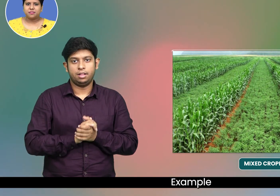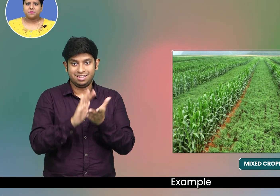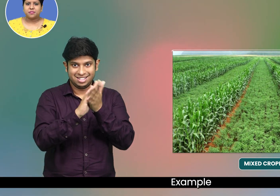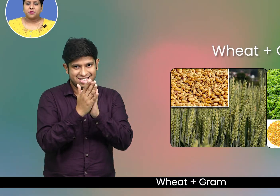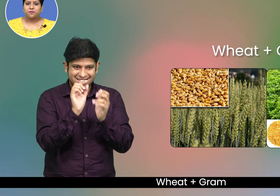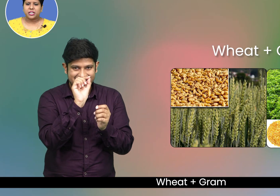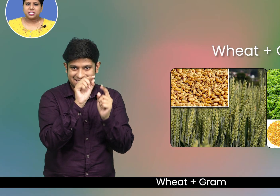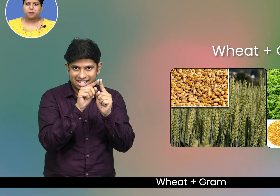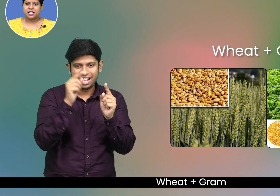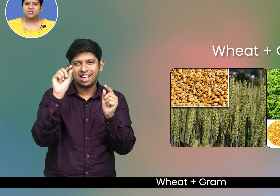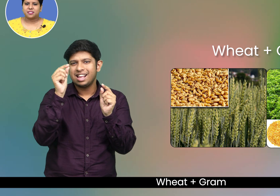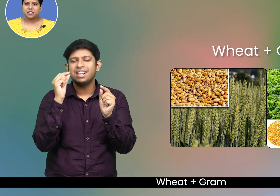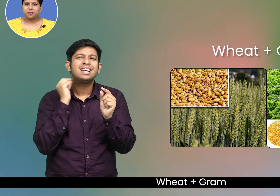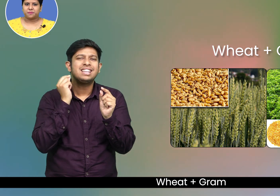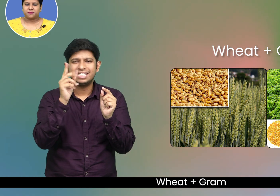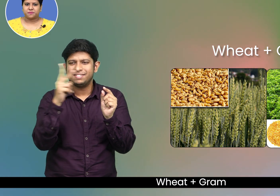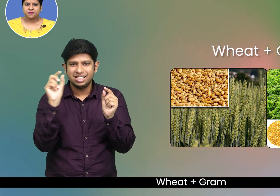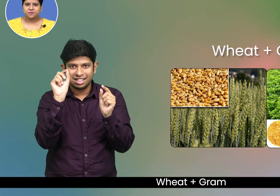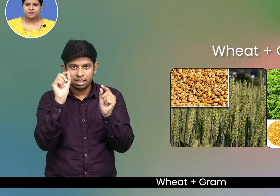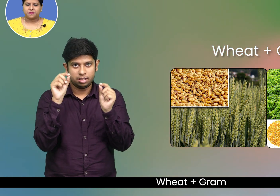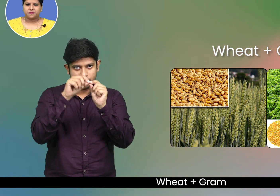Example, wheat plus gram,